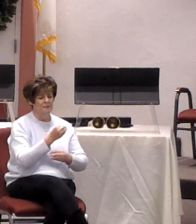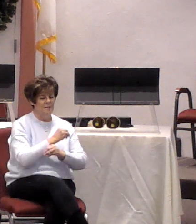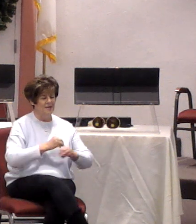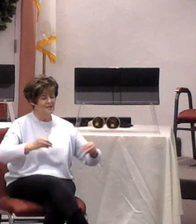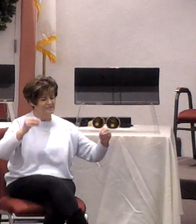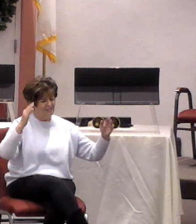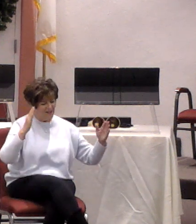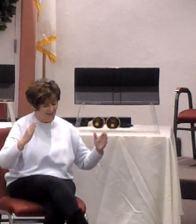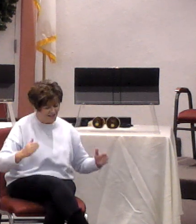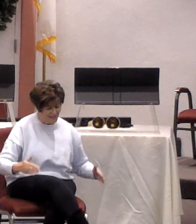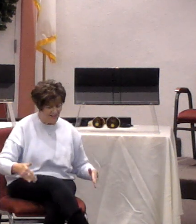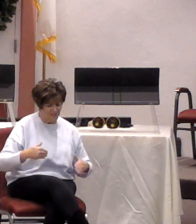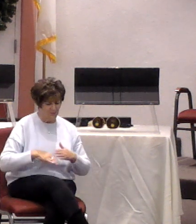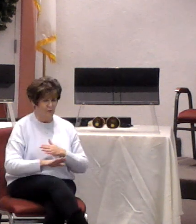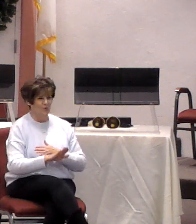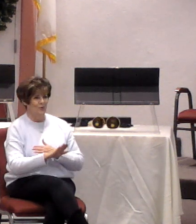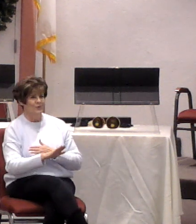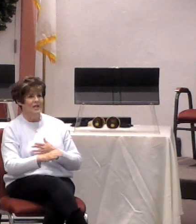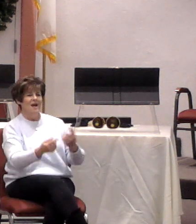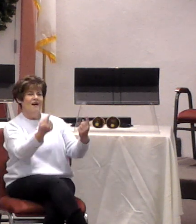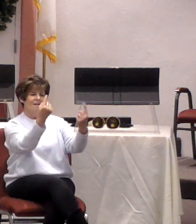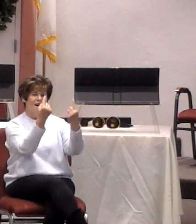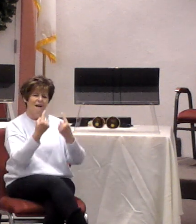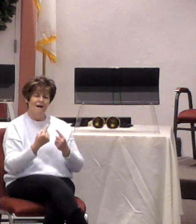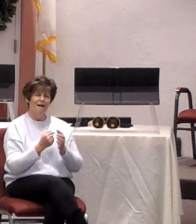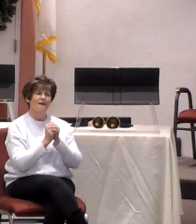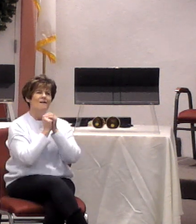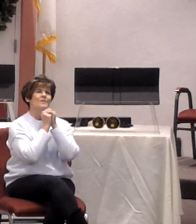proclaim Messiah's birth.